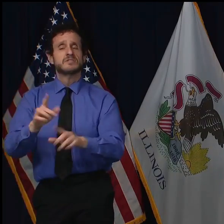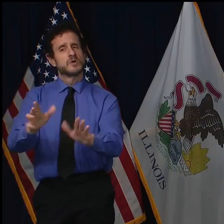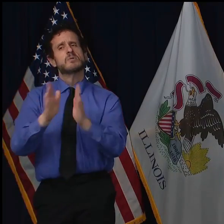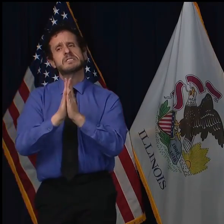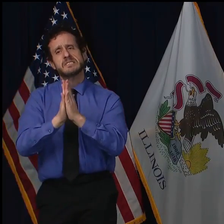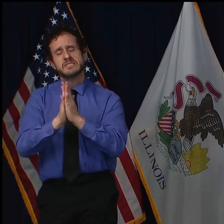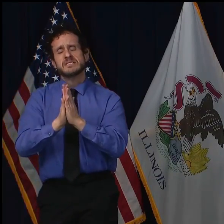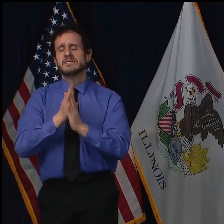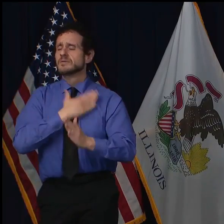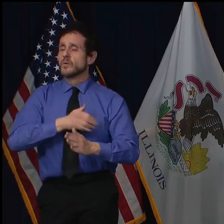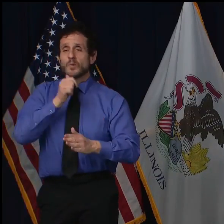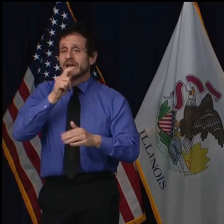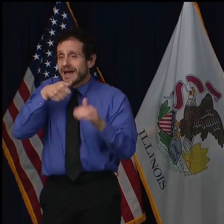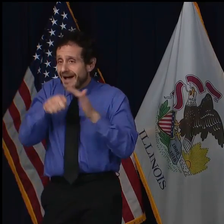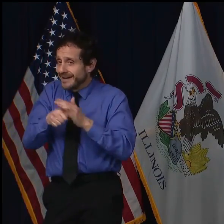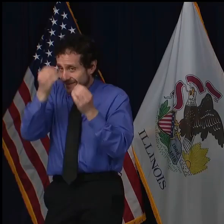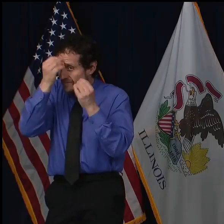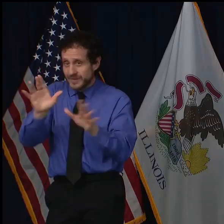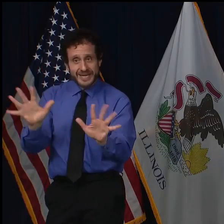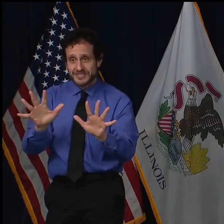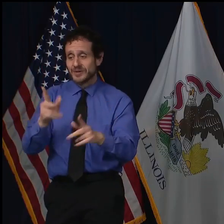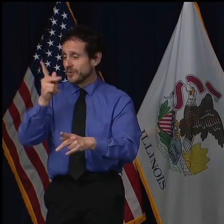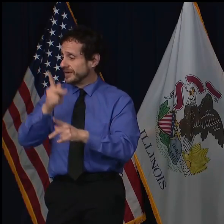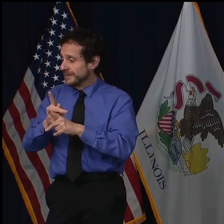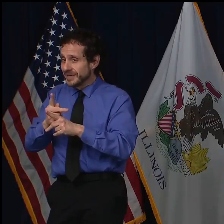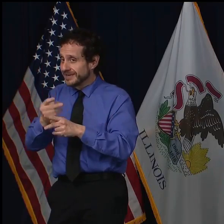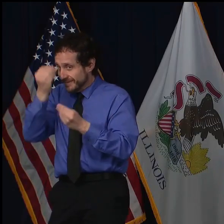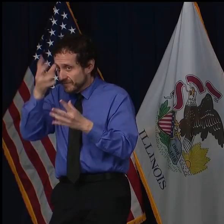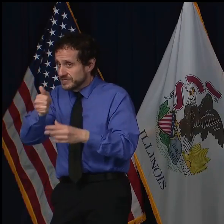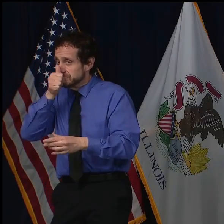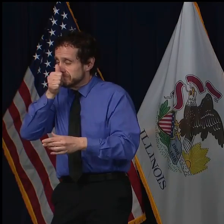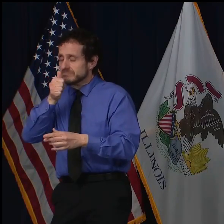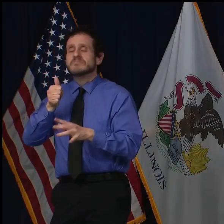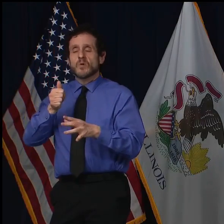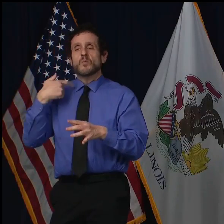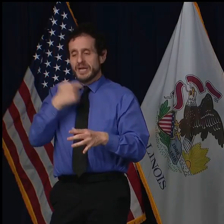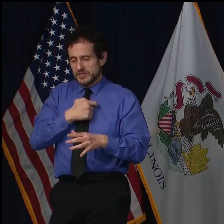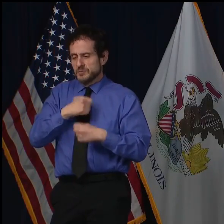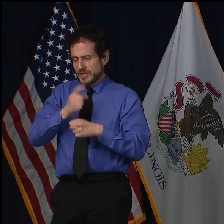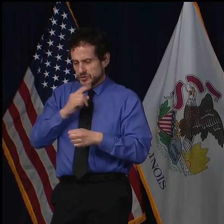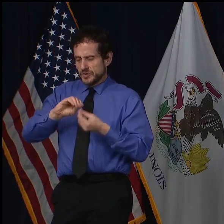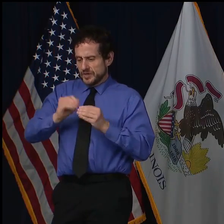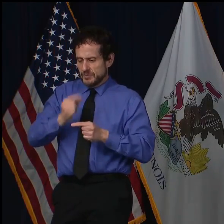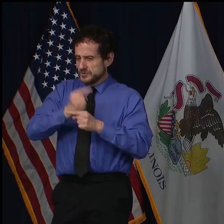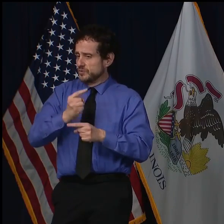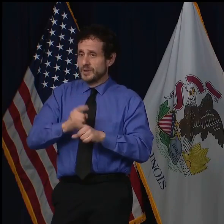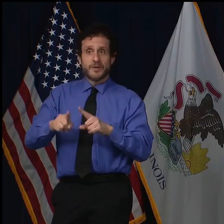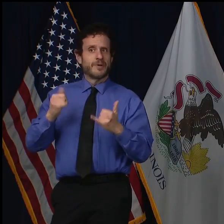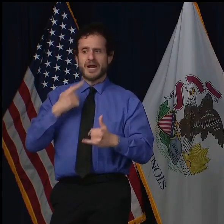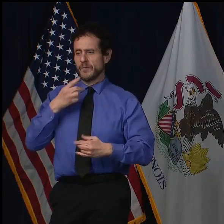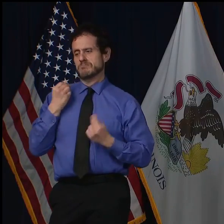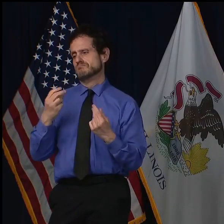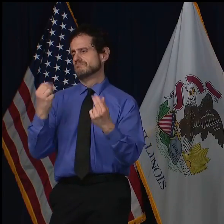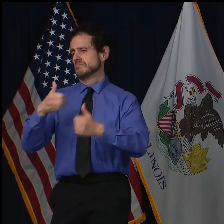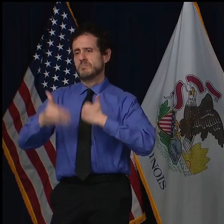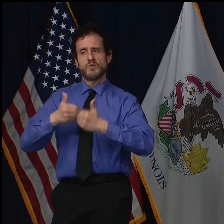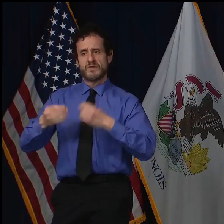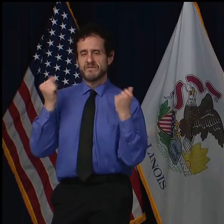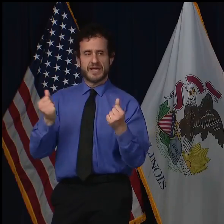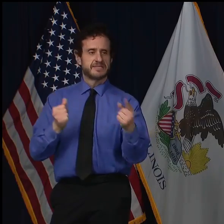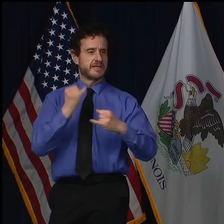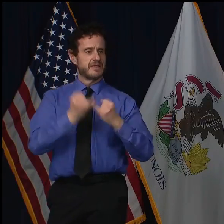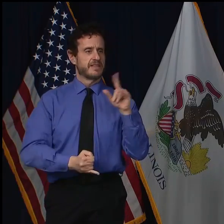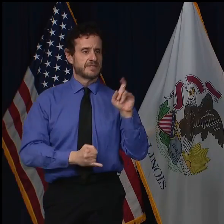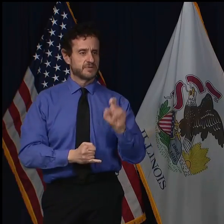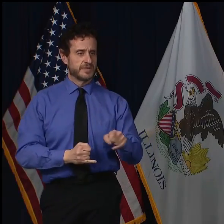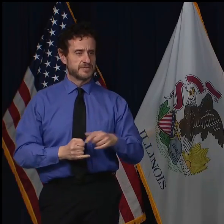people's indulgence. No one's trying to hide information. It's just to get it right, it actually takes some time, and we're not being afforded that time. And one last question for you.